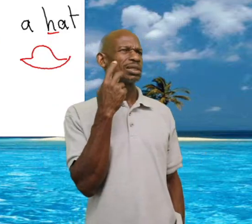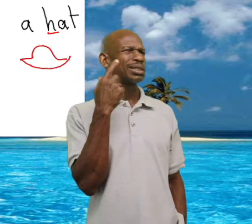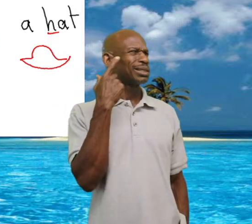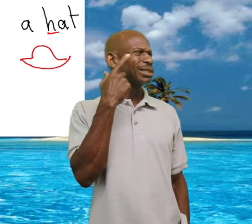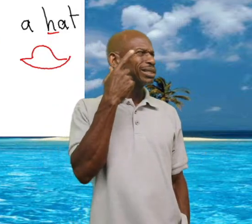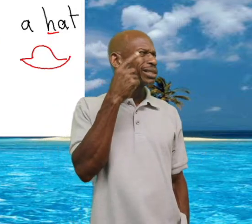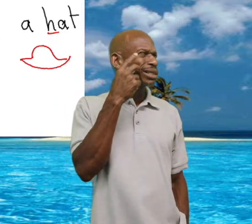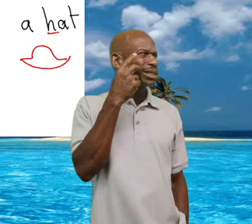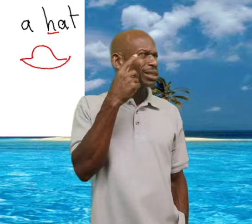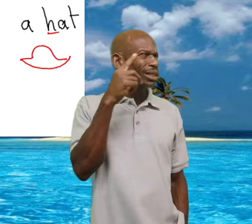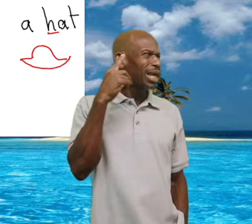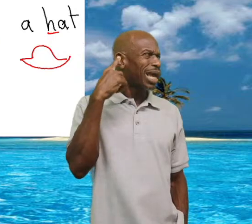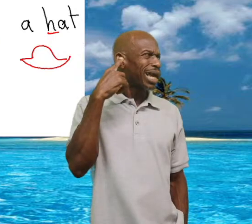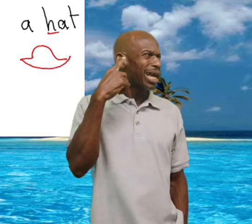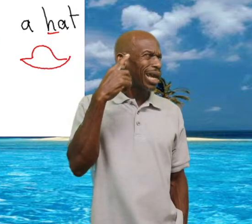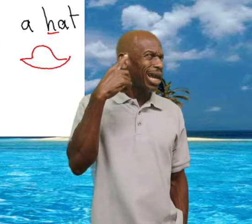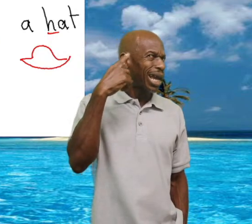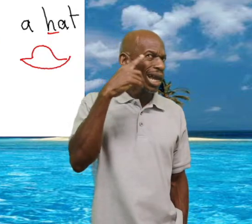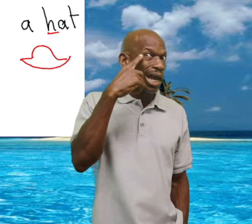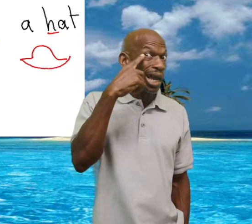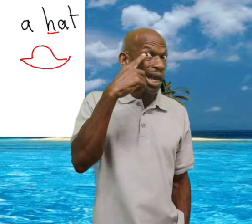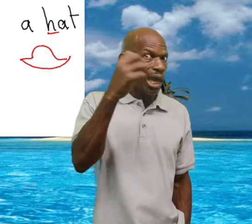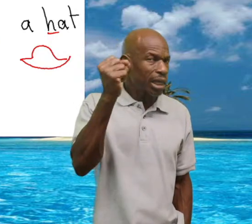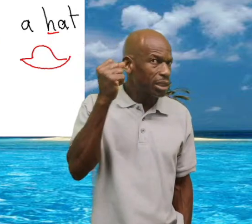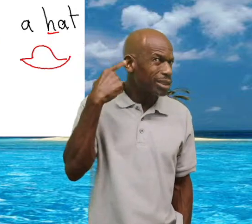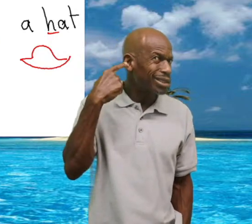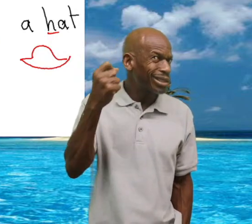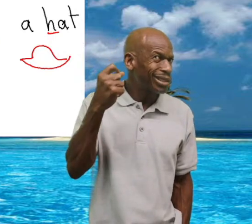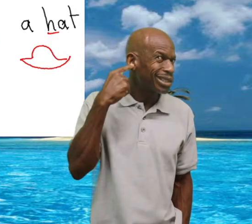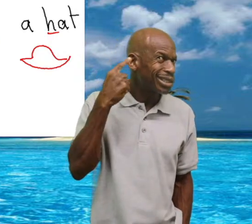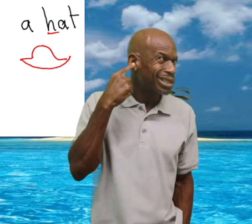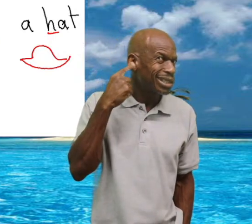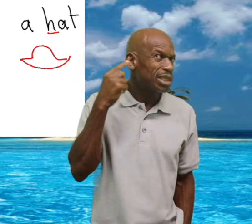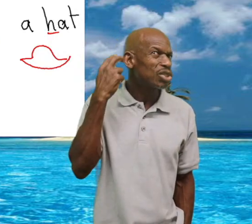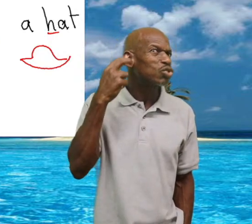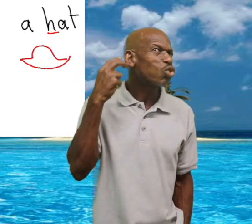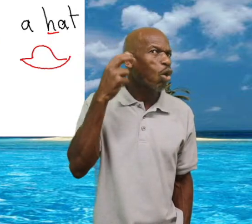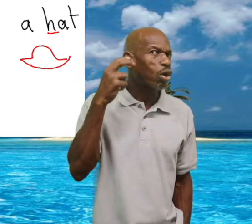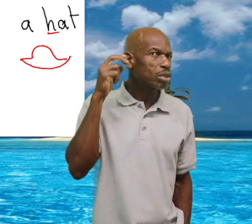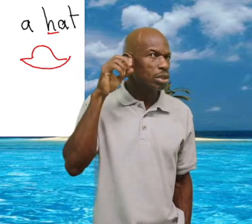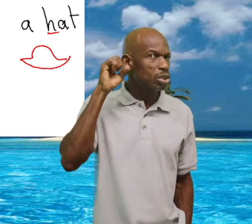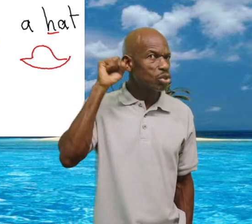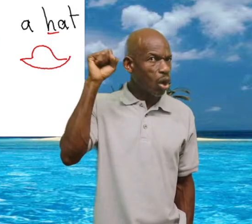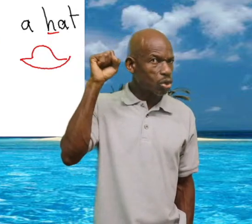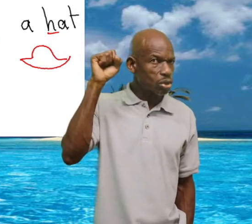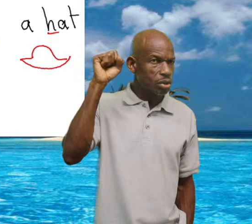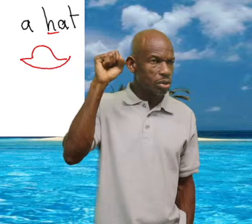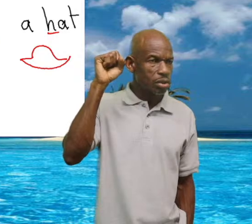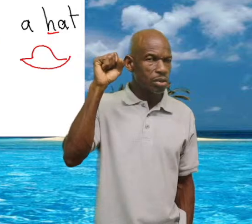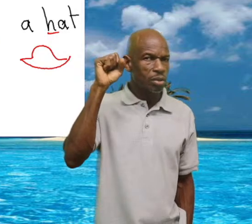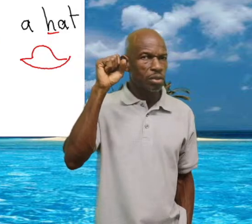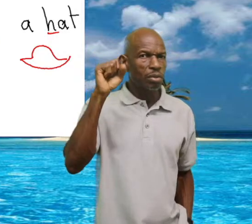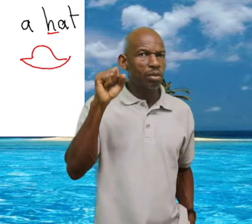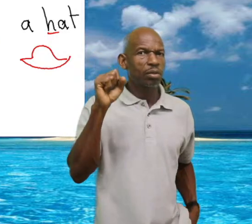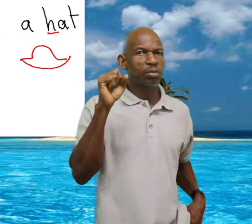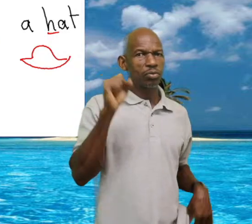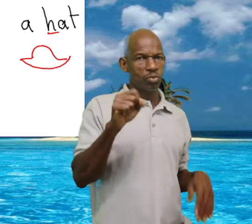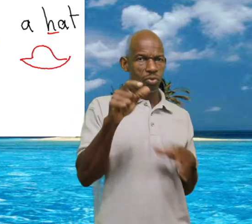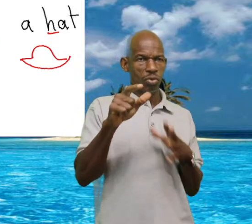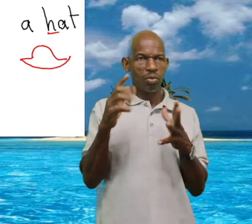therefore, you will have to learn the exceptions. Some of the words, as you develop your vocabulary,